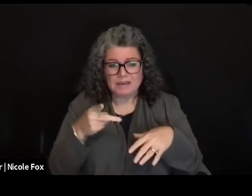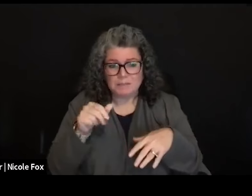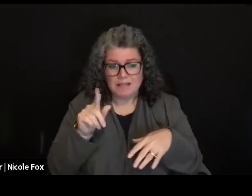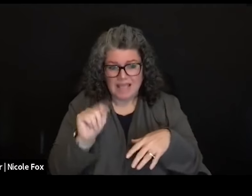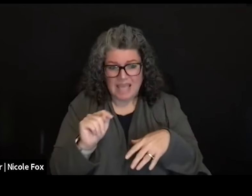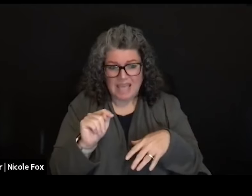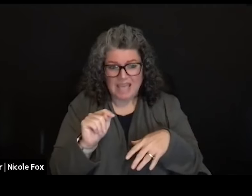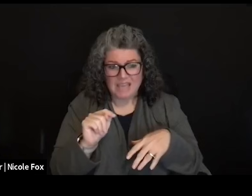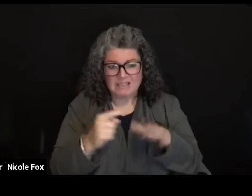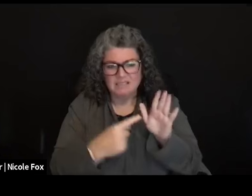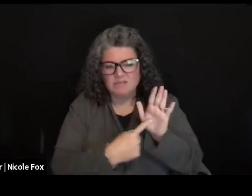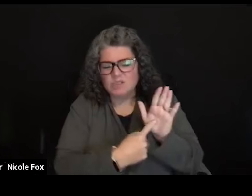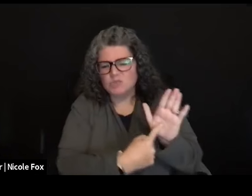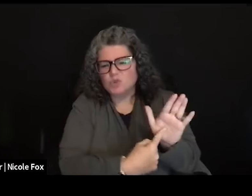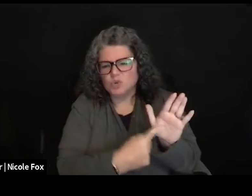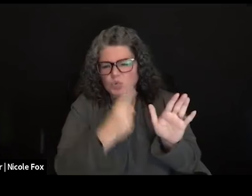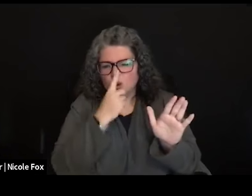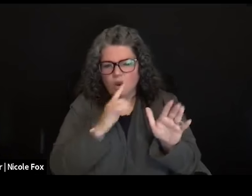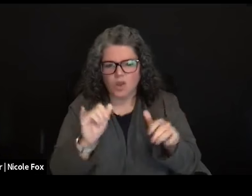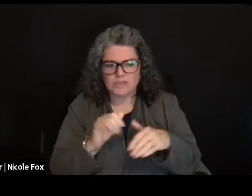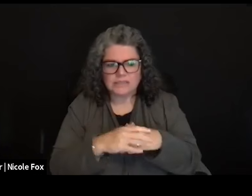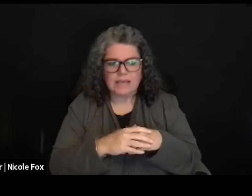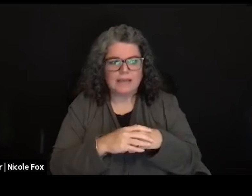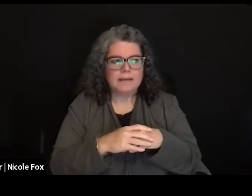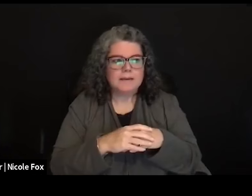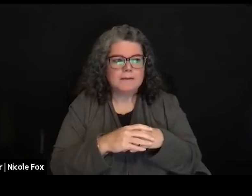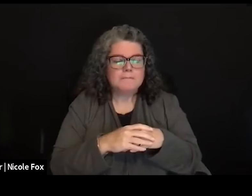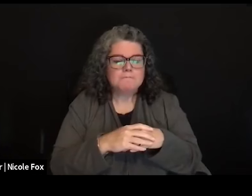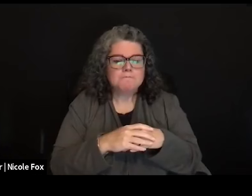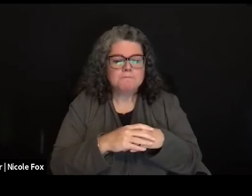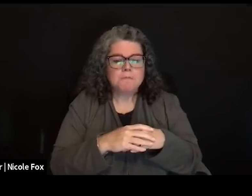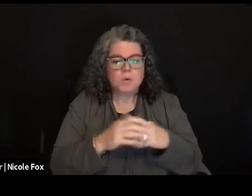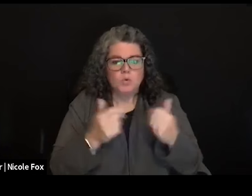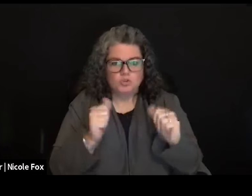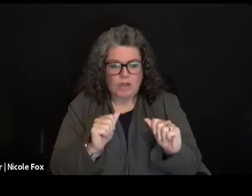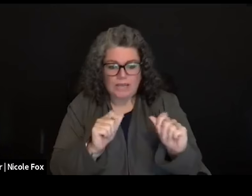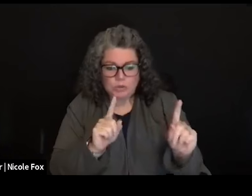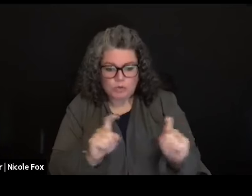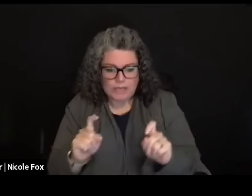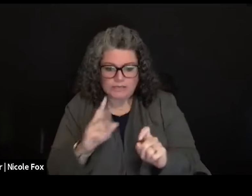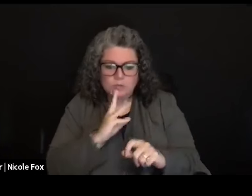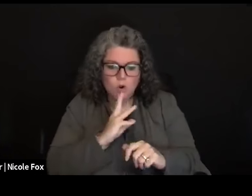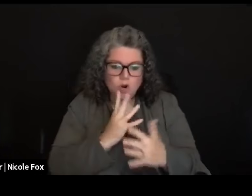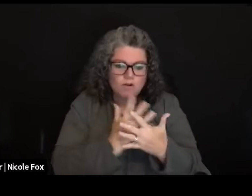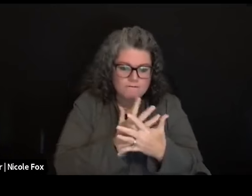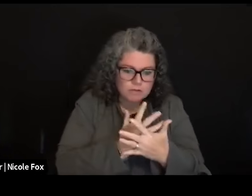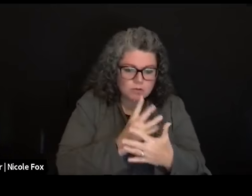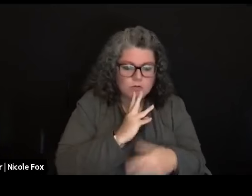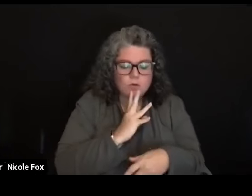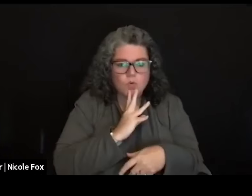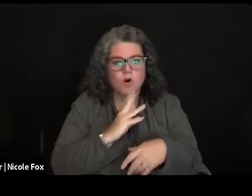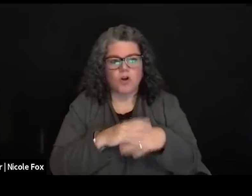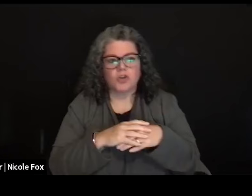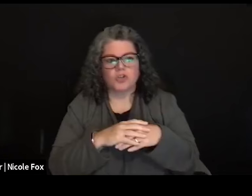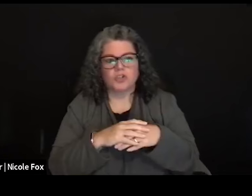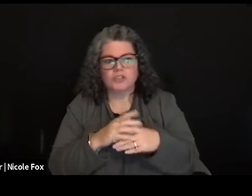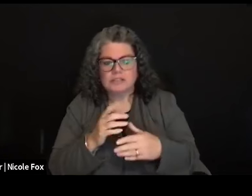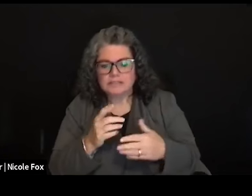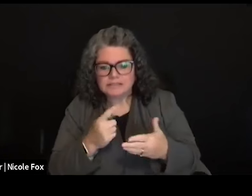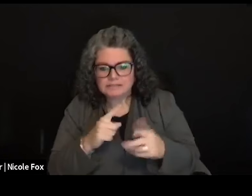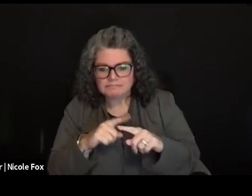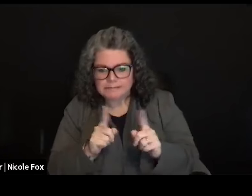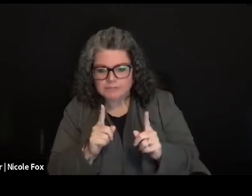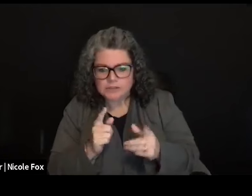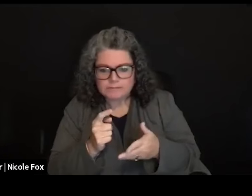Fork Water Treatment Plant. So what that allows us to do is to begin testing treatment scenarios, and that plant